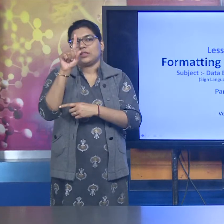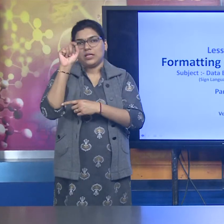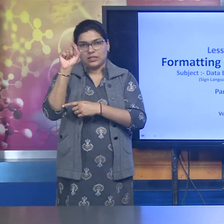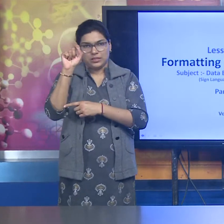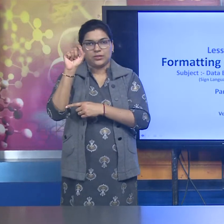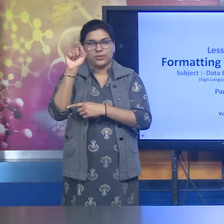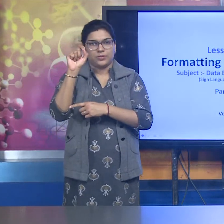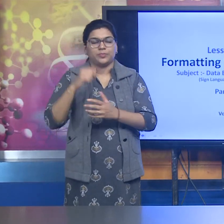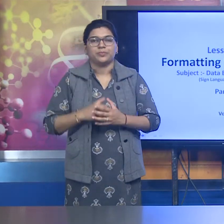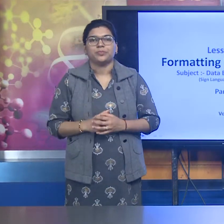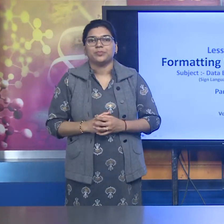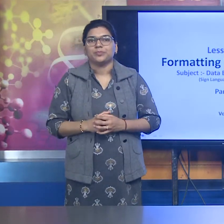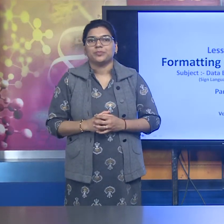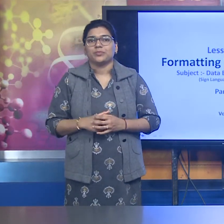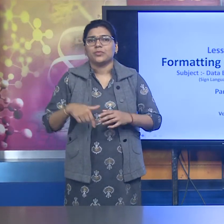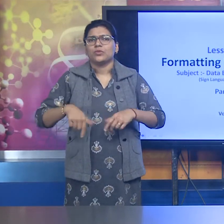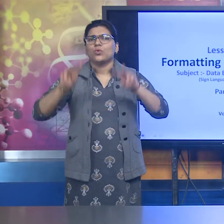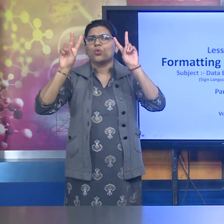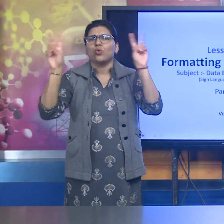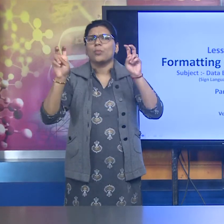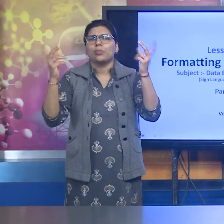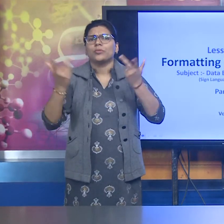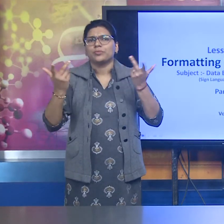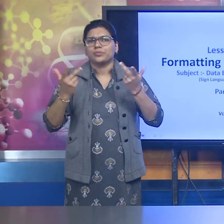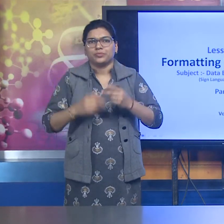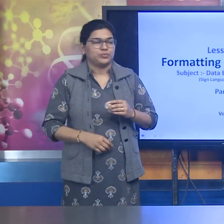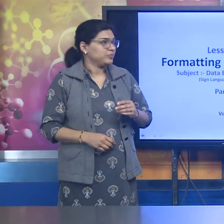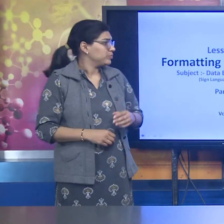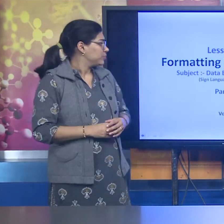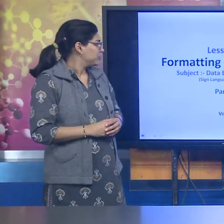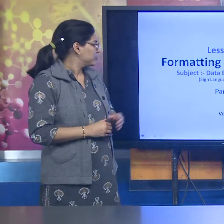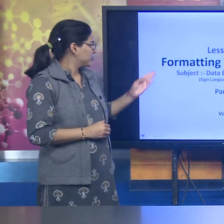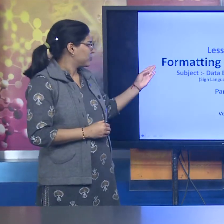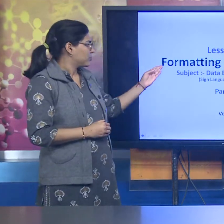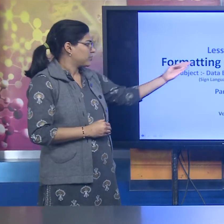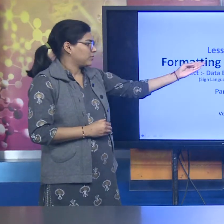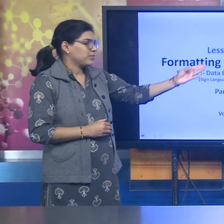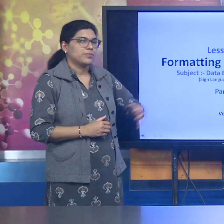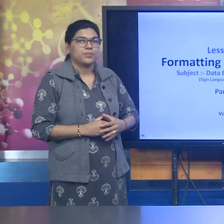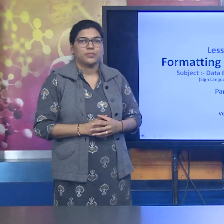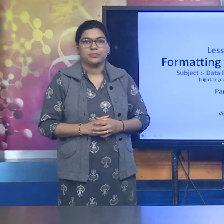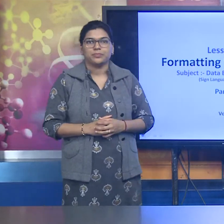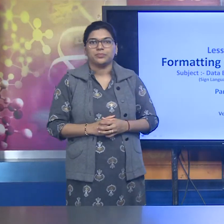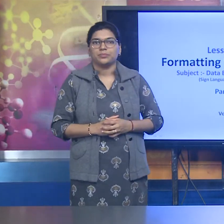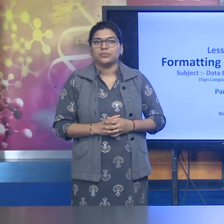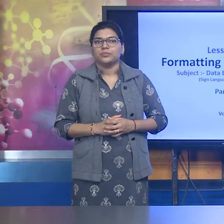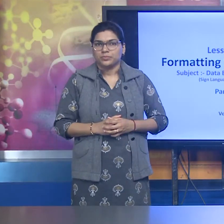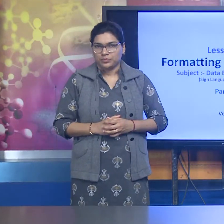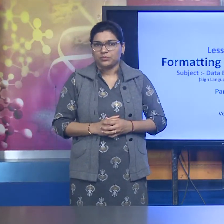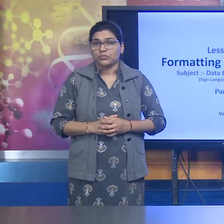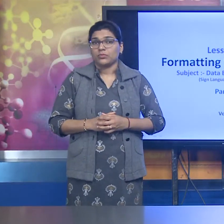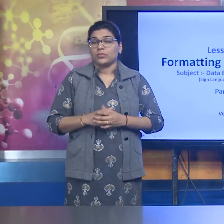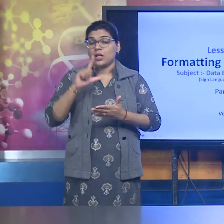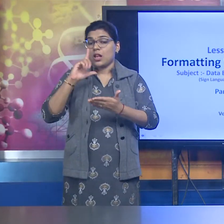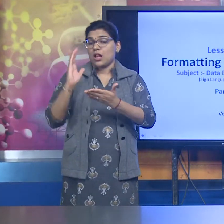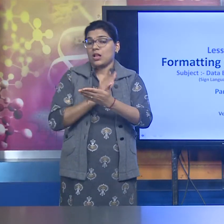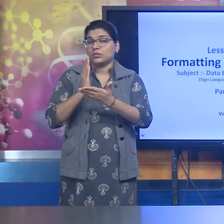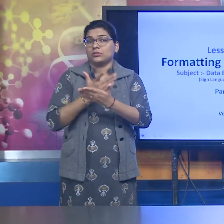DEO, that is Data Entry Operation for Secondary Level. The name